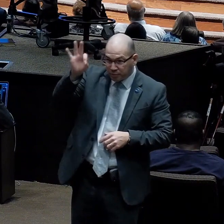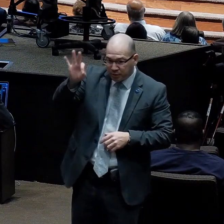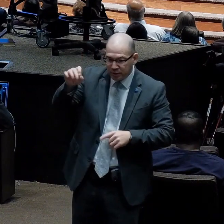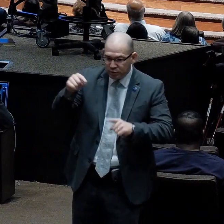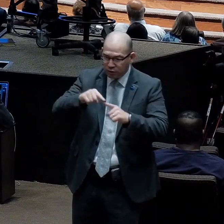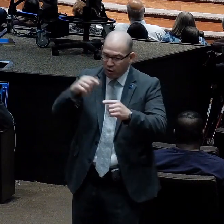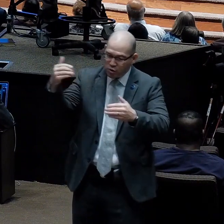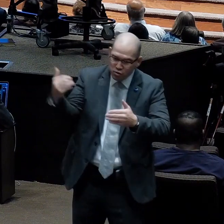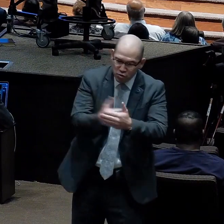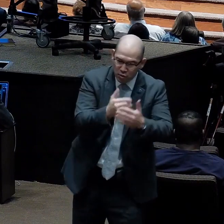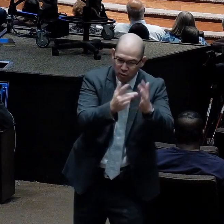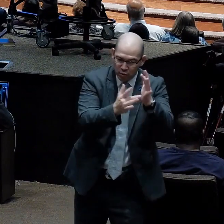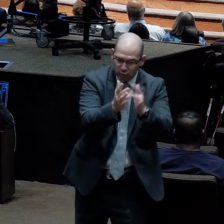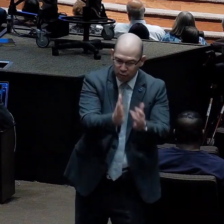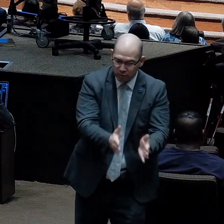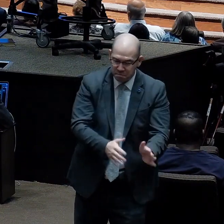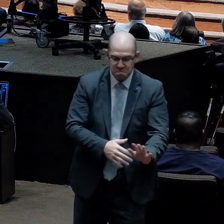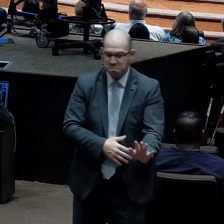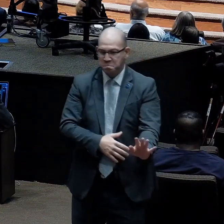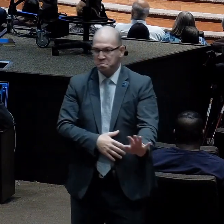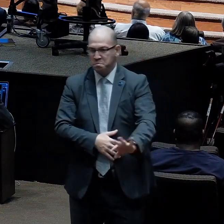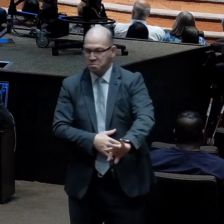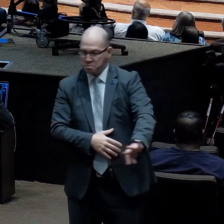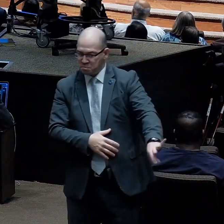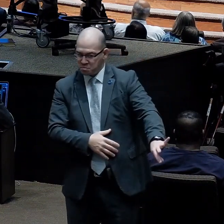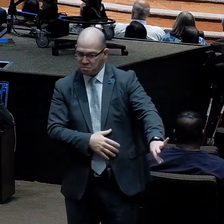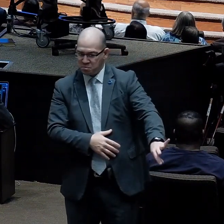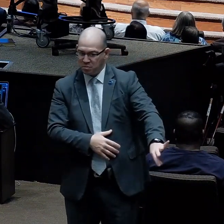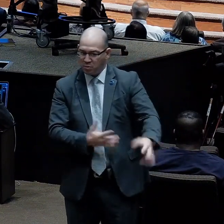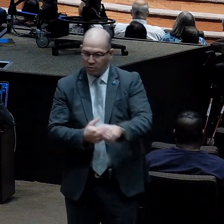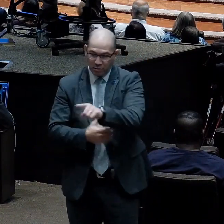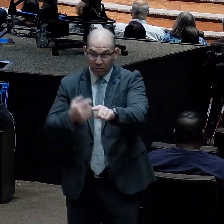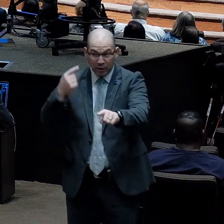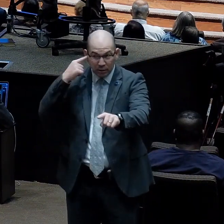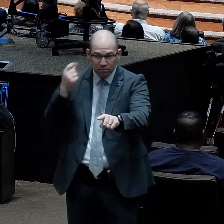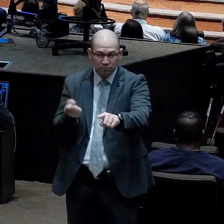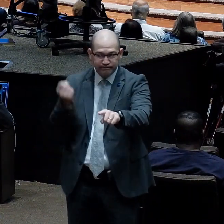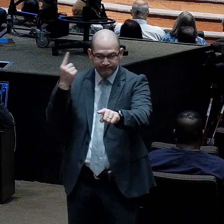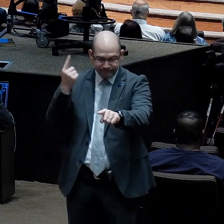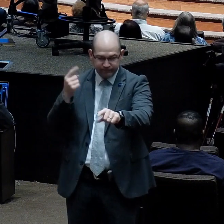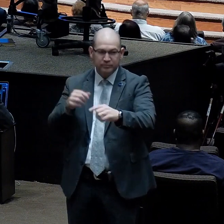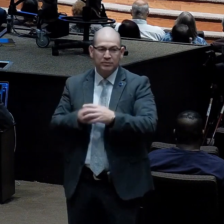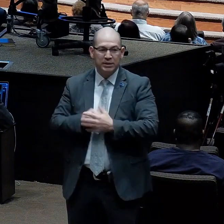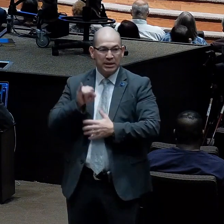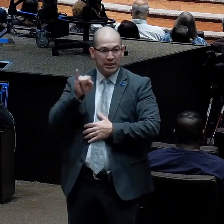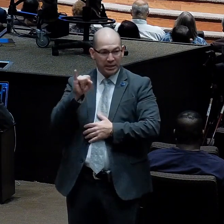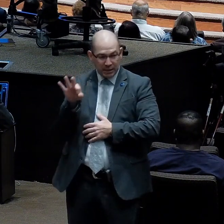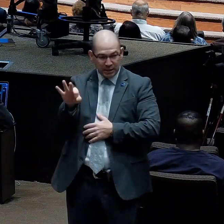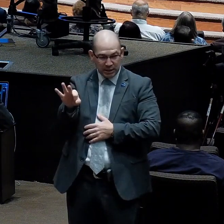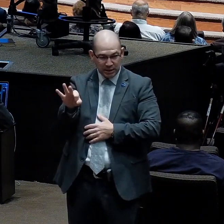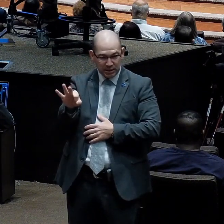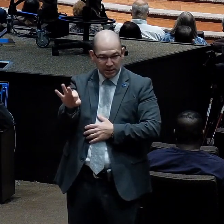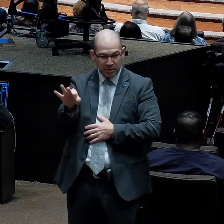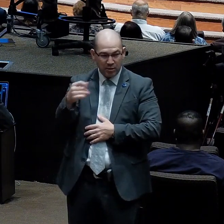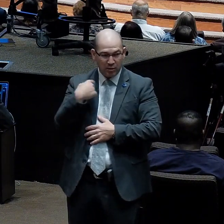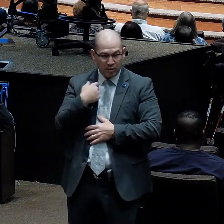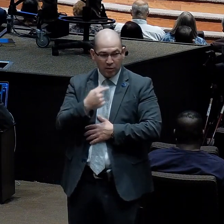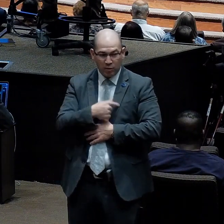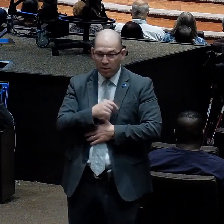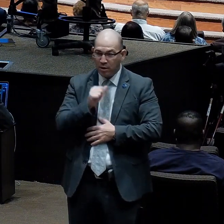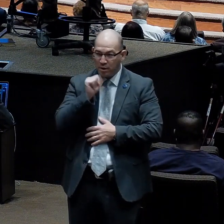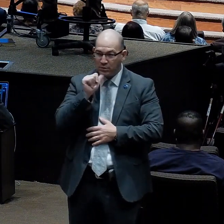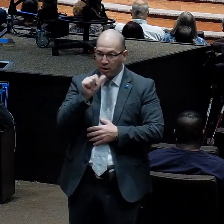the unsaved. But I want you to hear me now. If we are not winning souls,